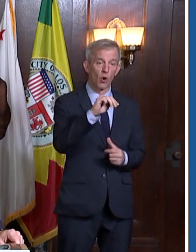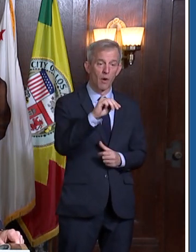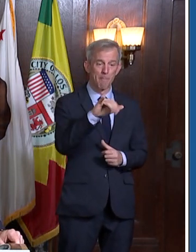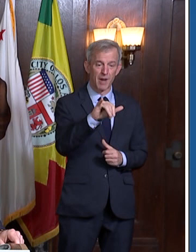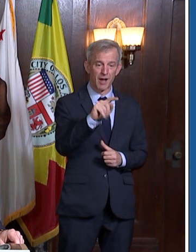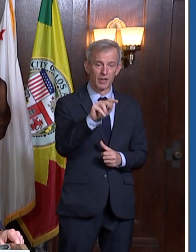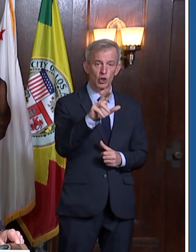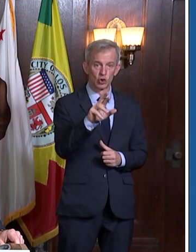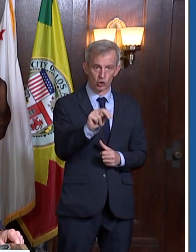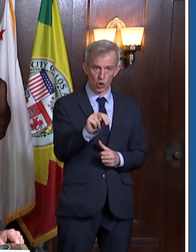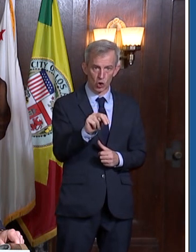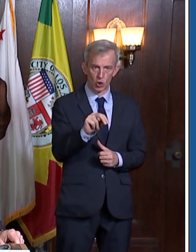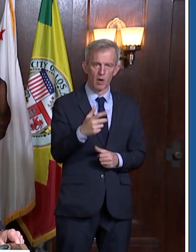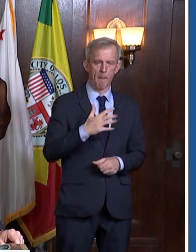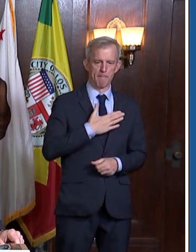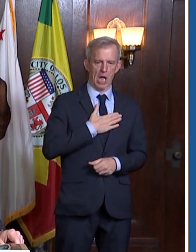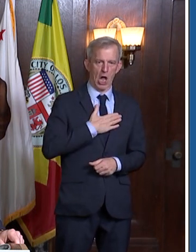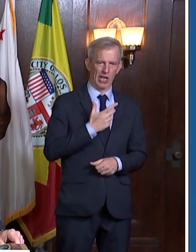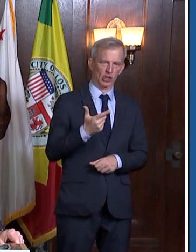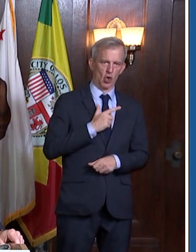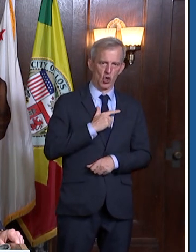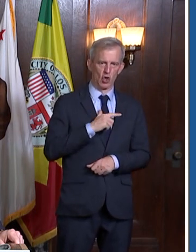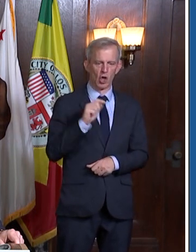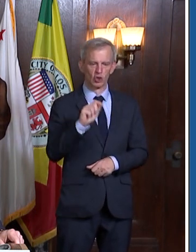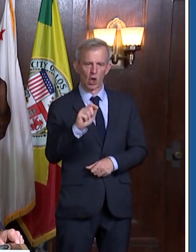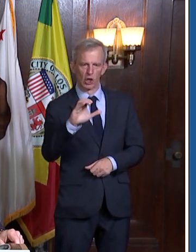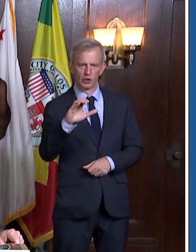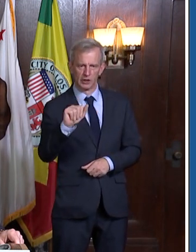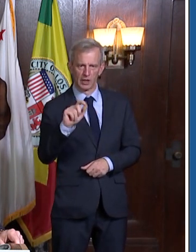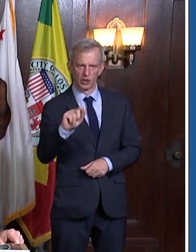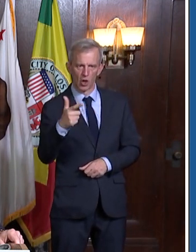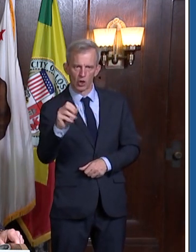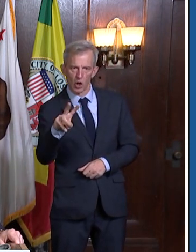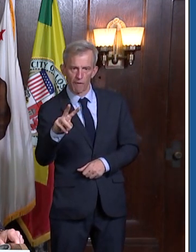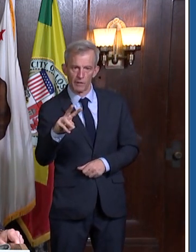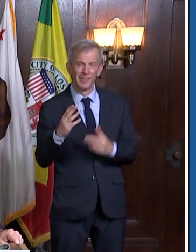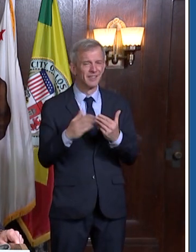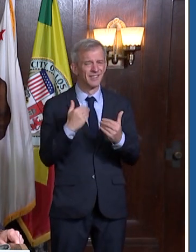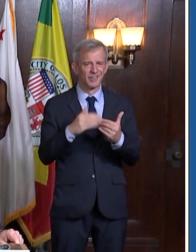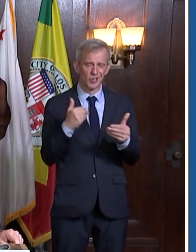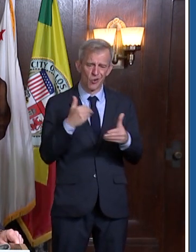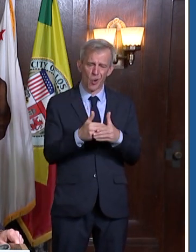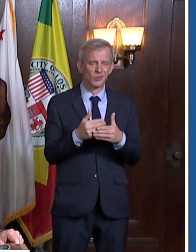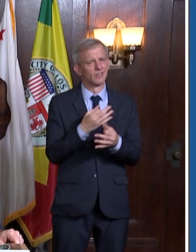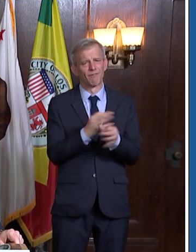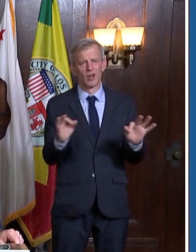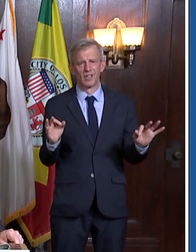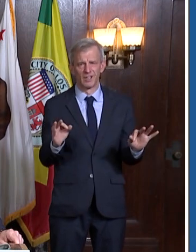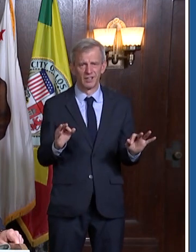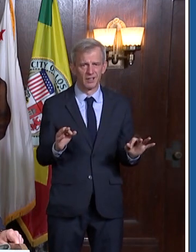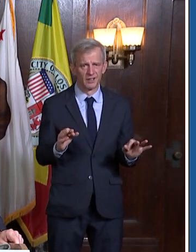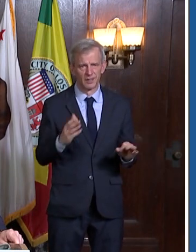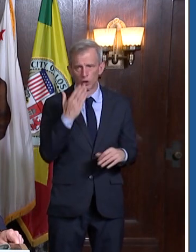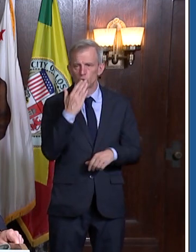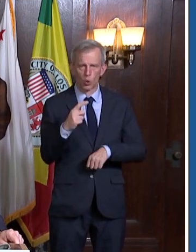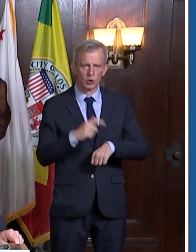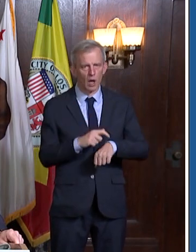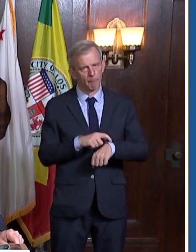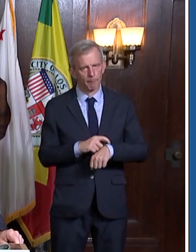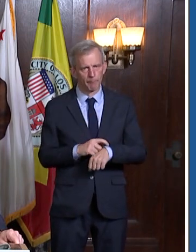myturn.ca.gov. It's easy, it's close, it's convenient, it's free. There's never been a better time, and there's plenty of